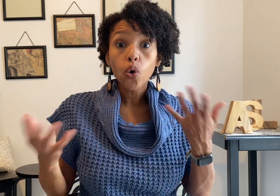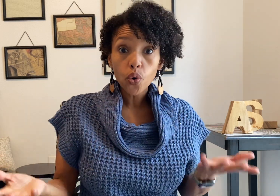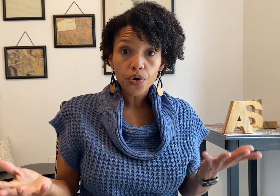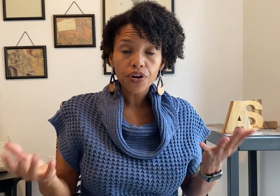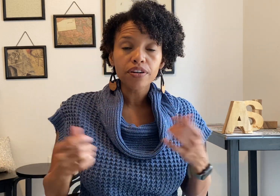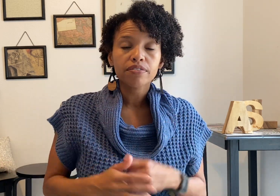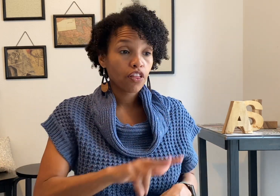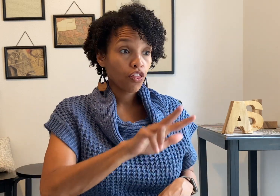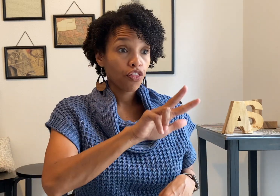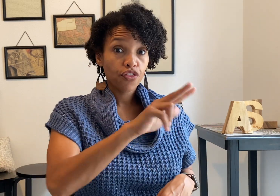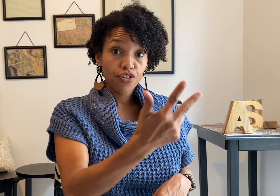Or,